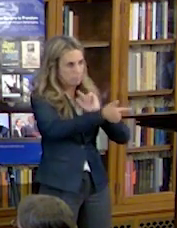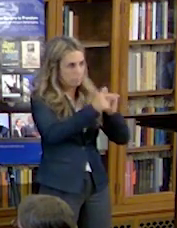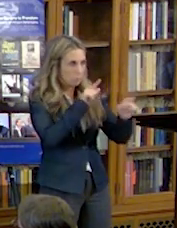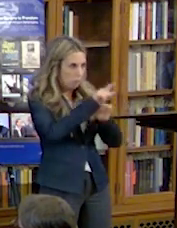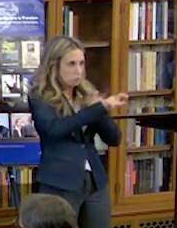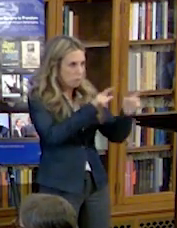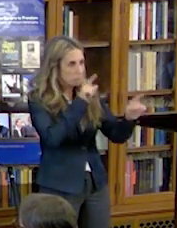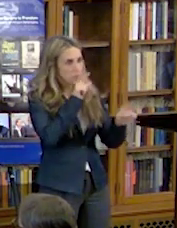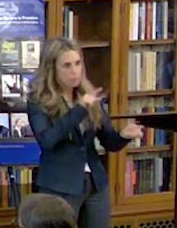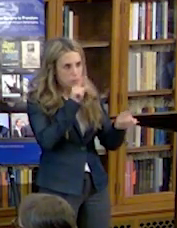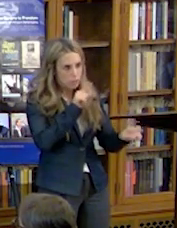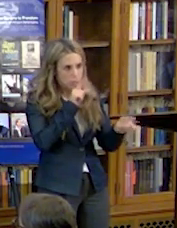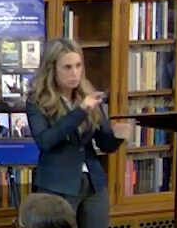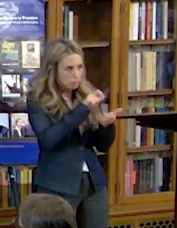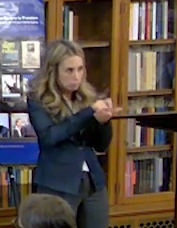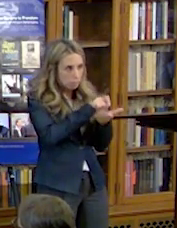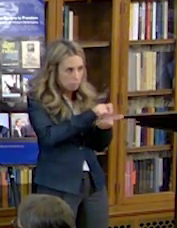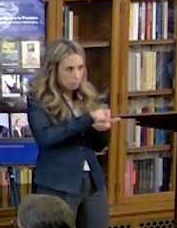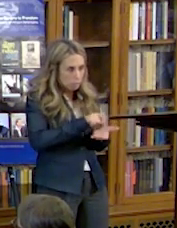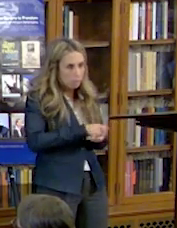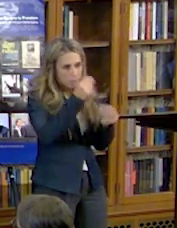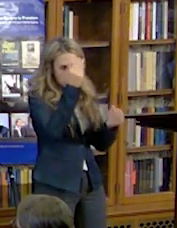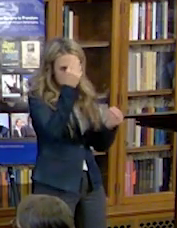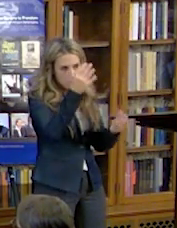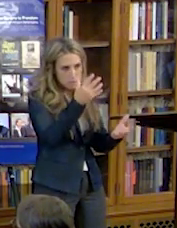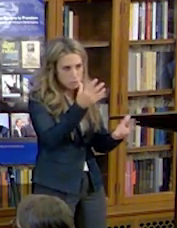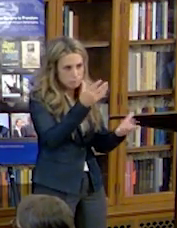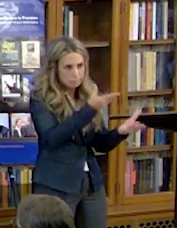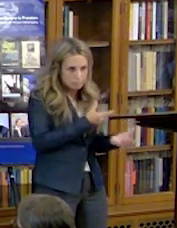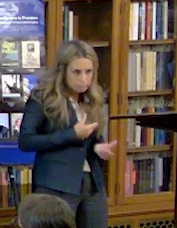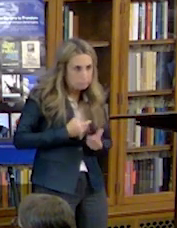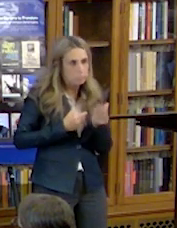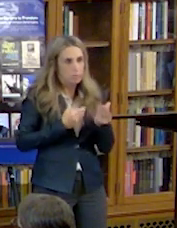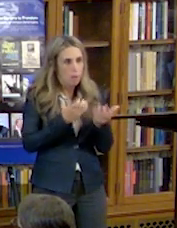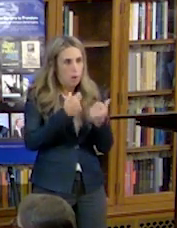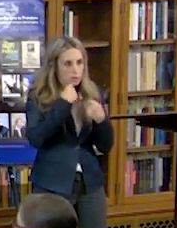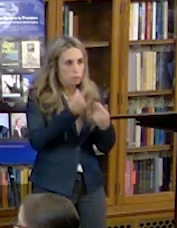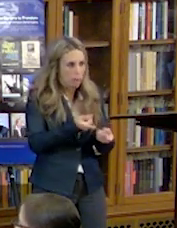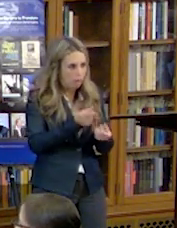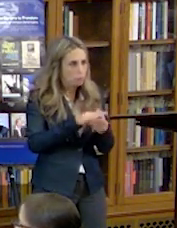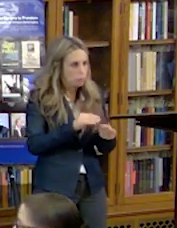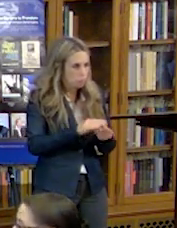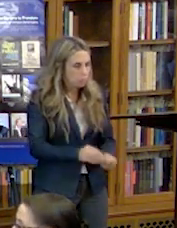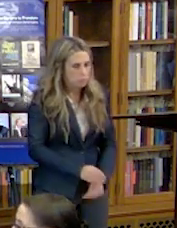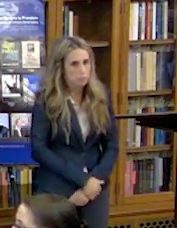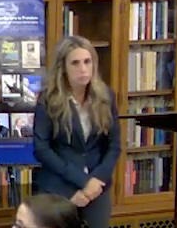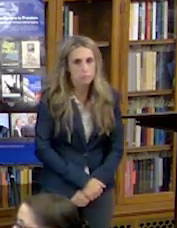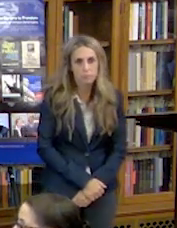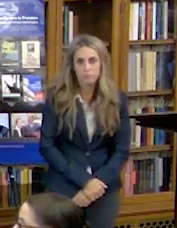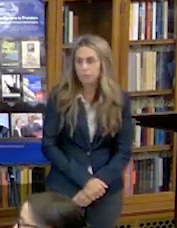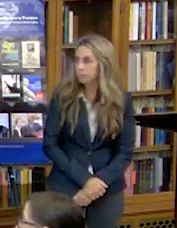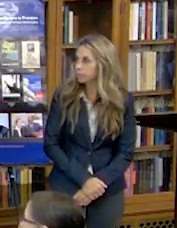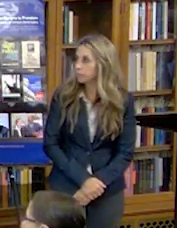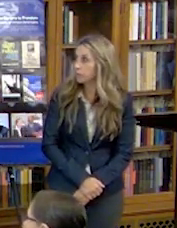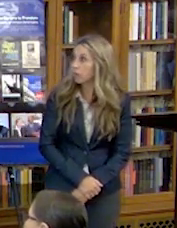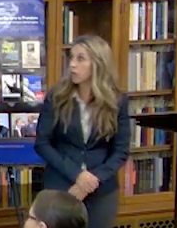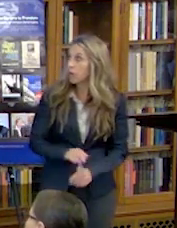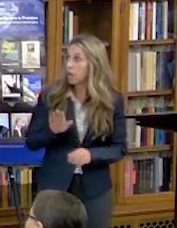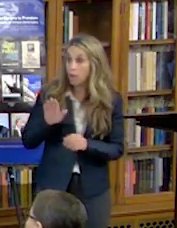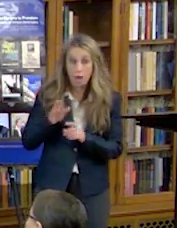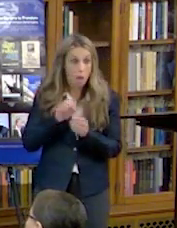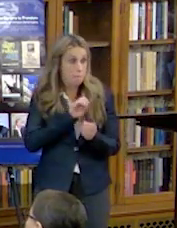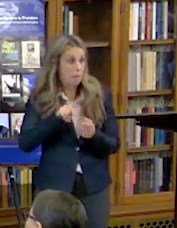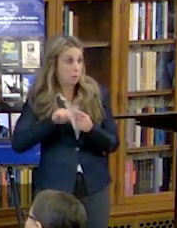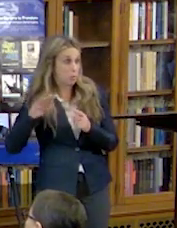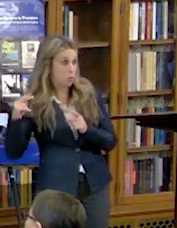could get the material that I really wanted to get to tell the type of story that I wanted to tell and I will say going to your